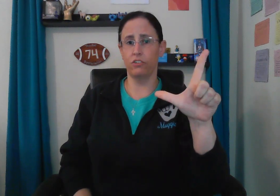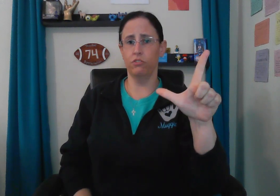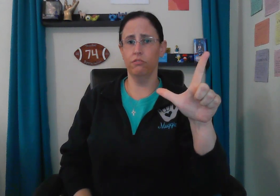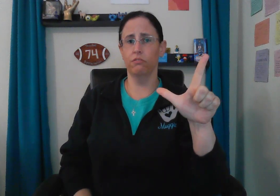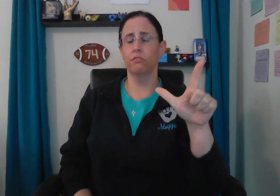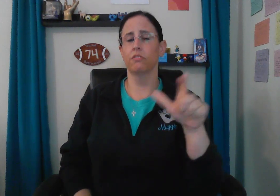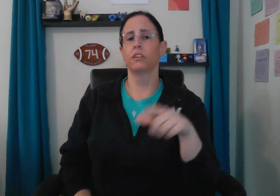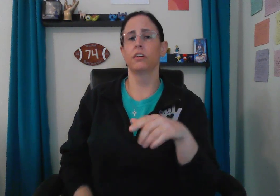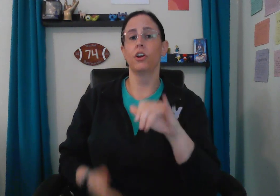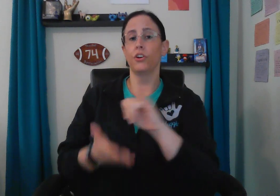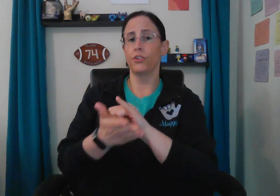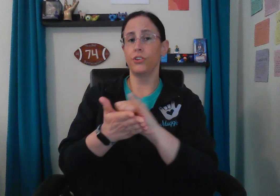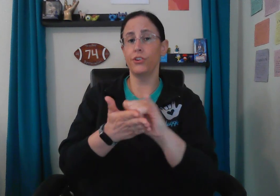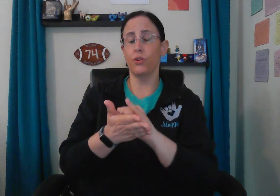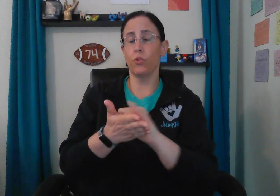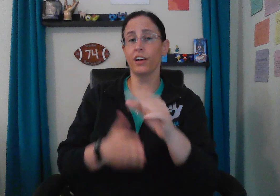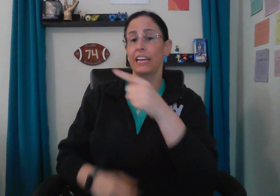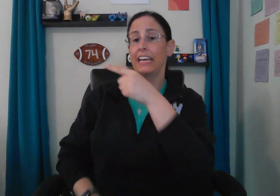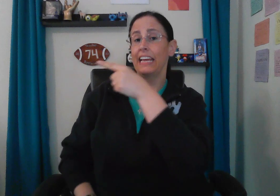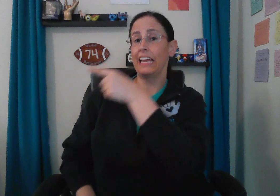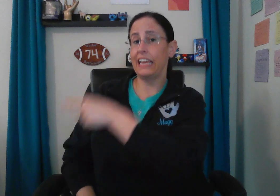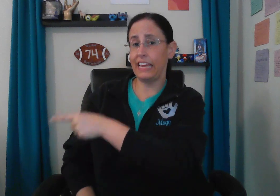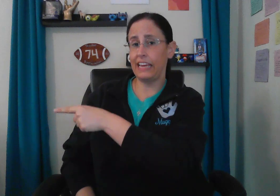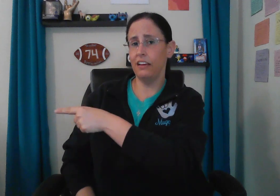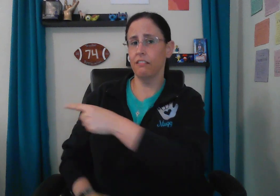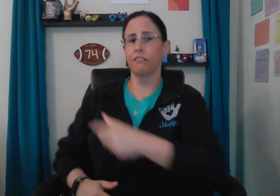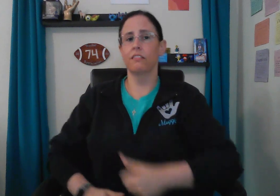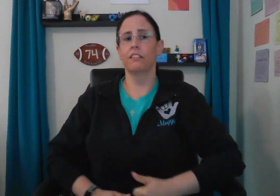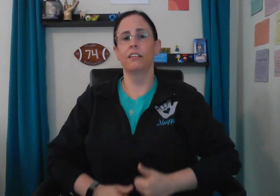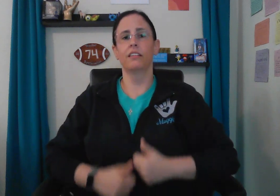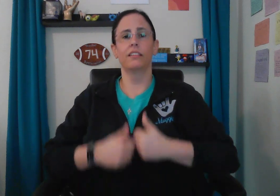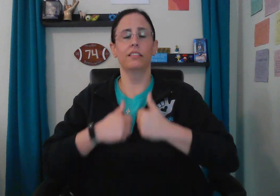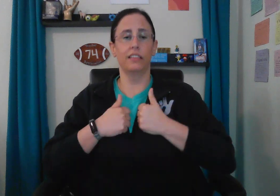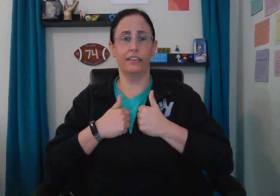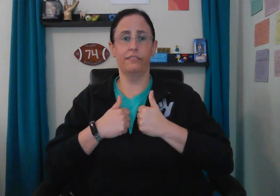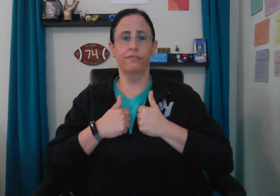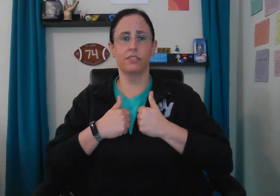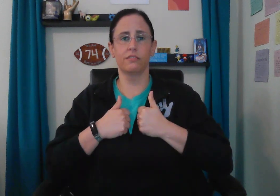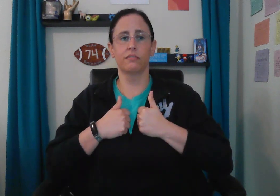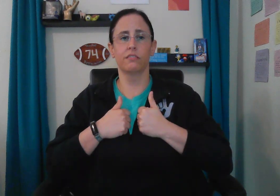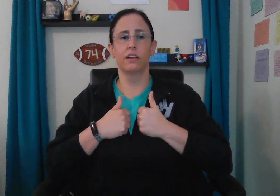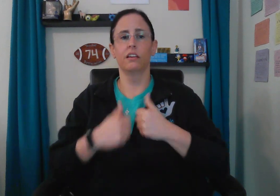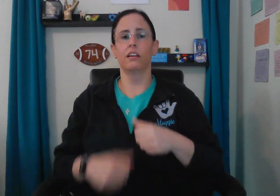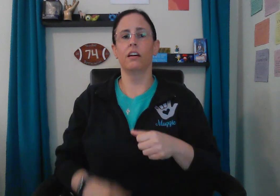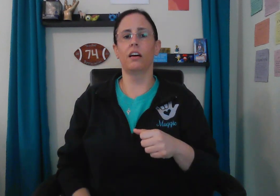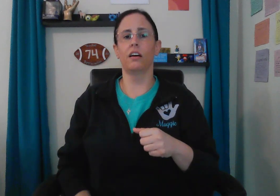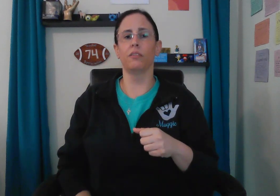Michael. New York, he lives.